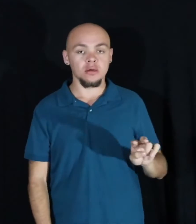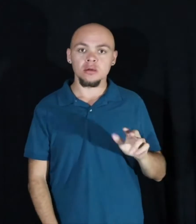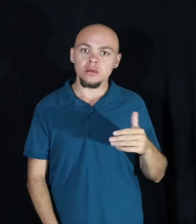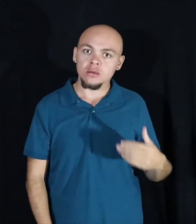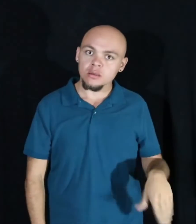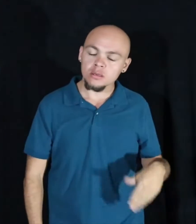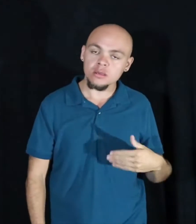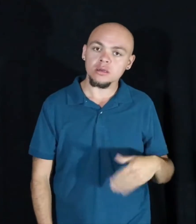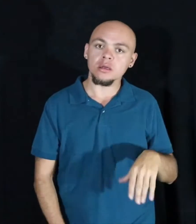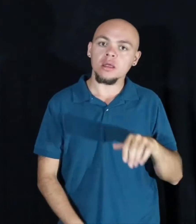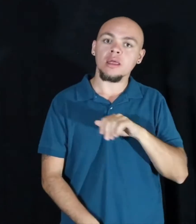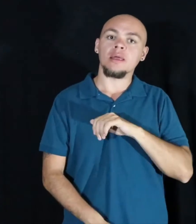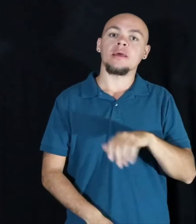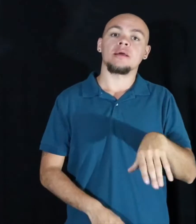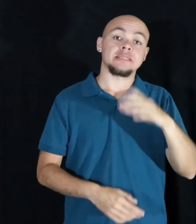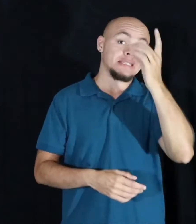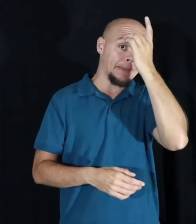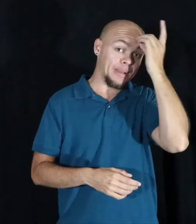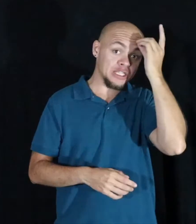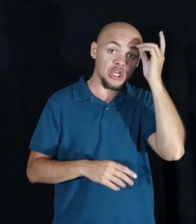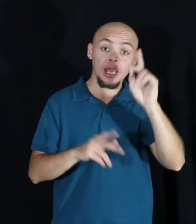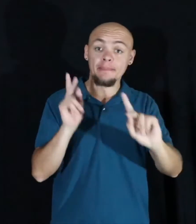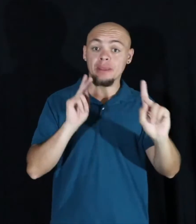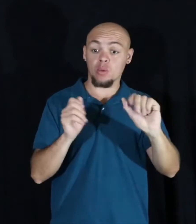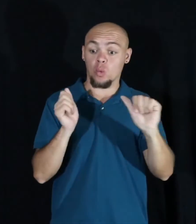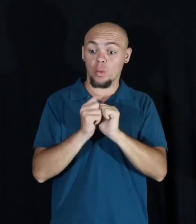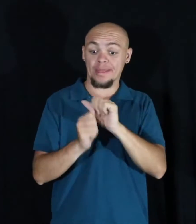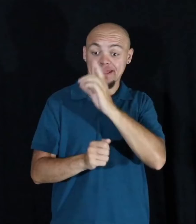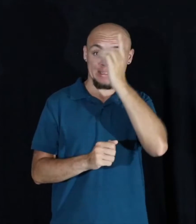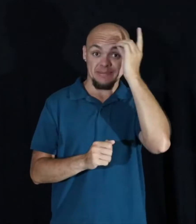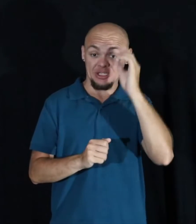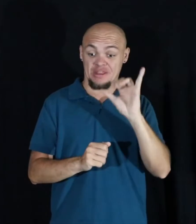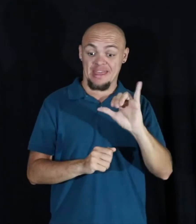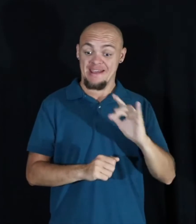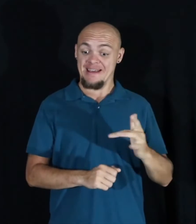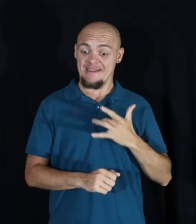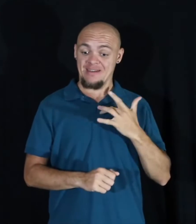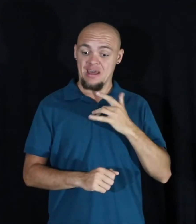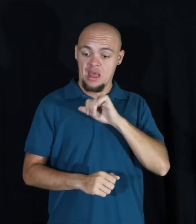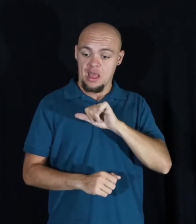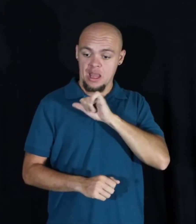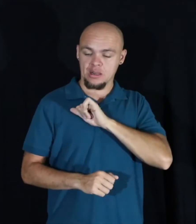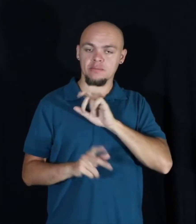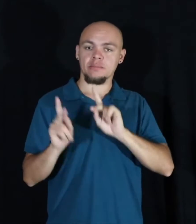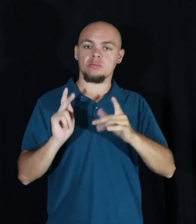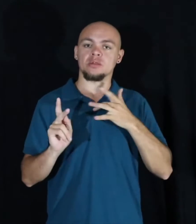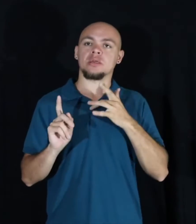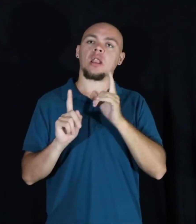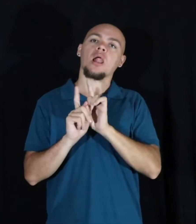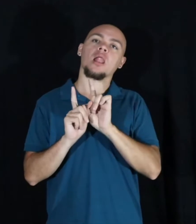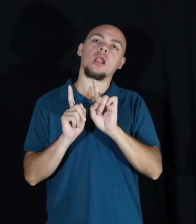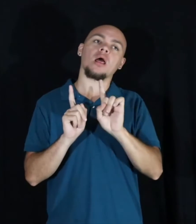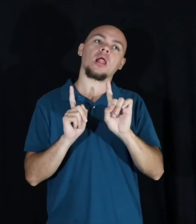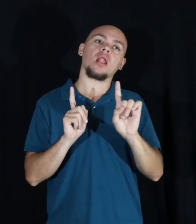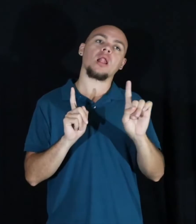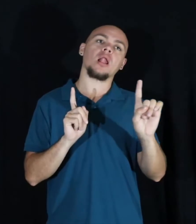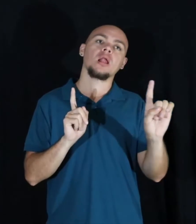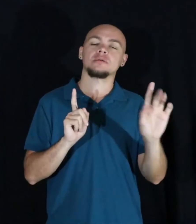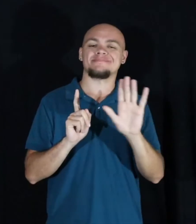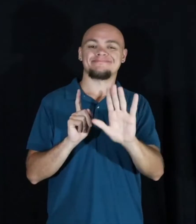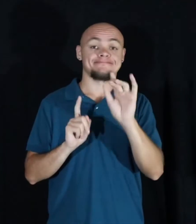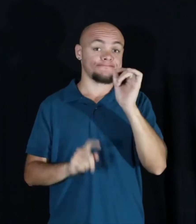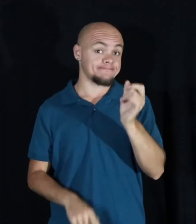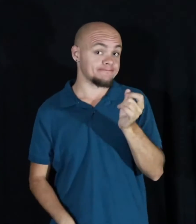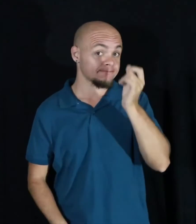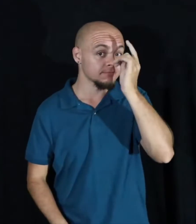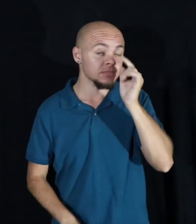attitudes about dementia and about people with dementia can cause us to be those people who drift by. We have to